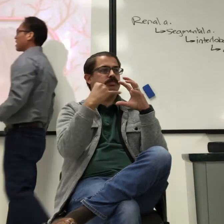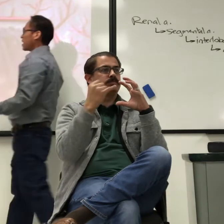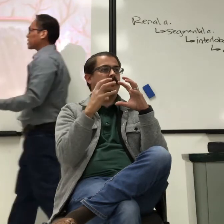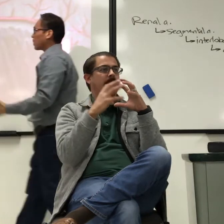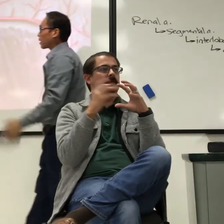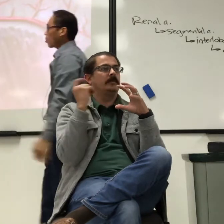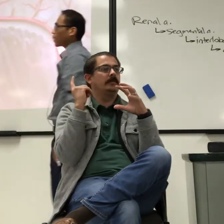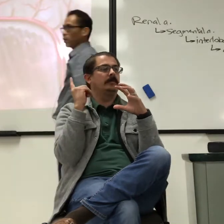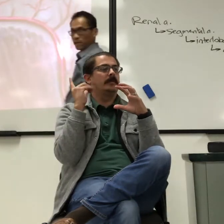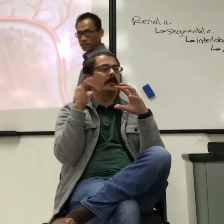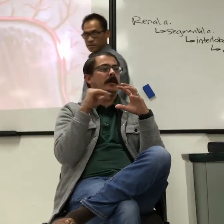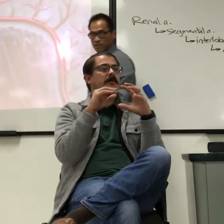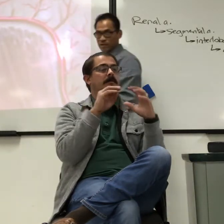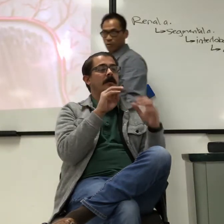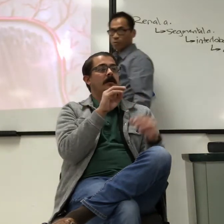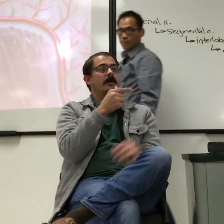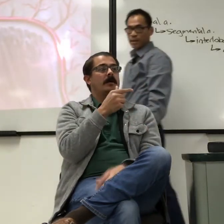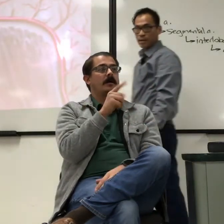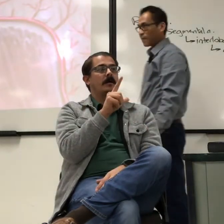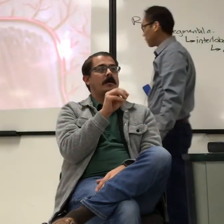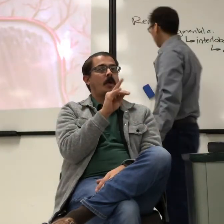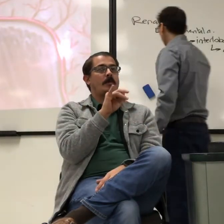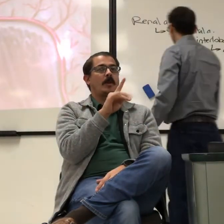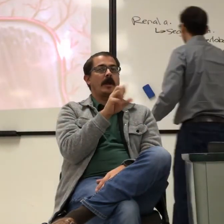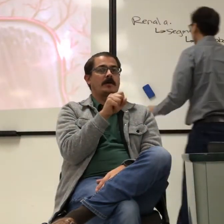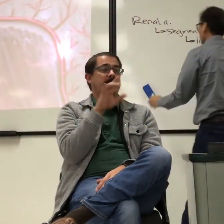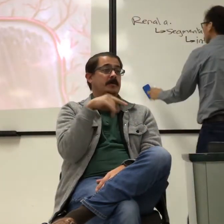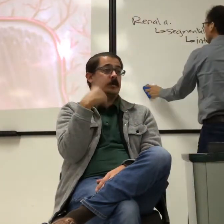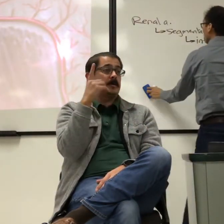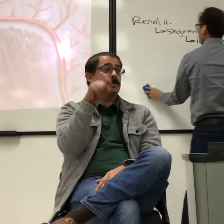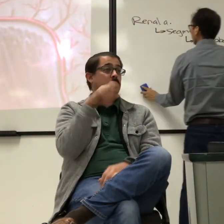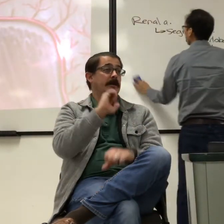See, that's my glomerulus. That's where it would be on that picture.